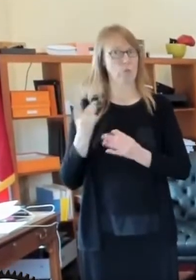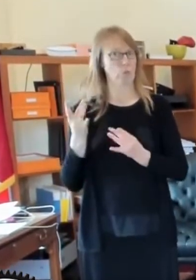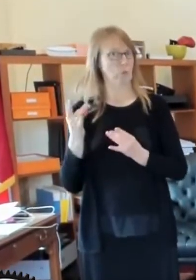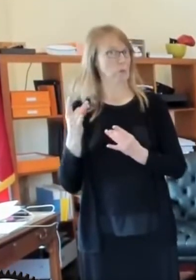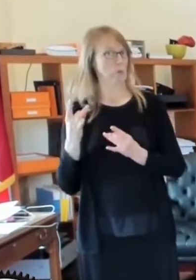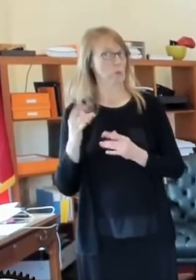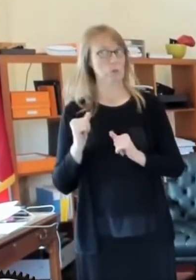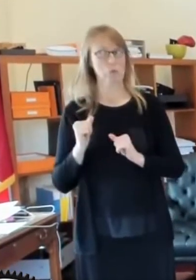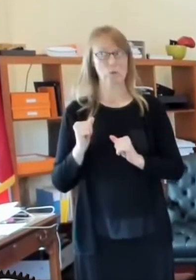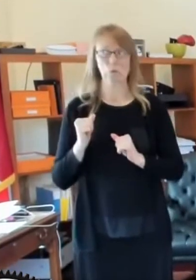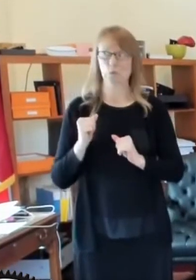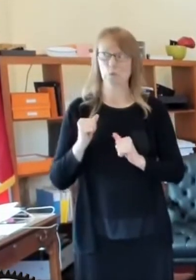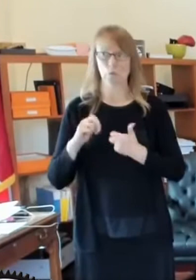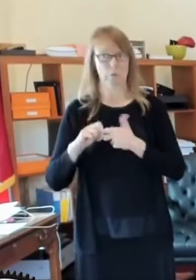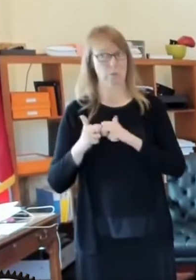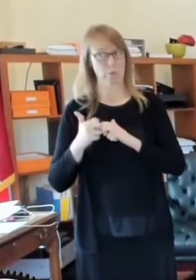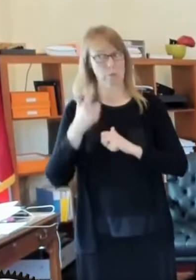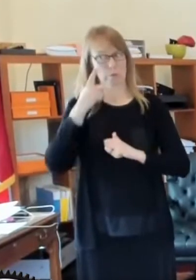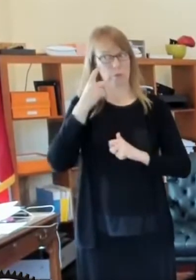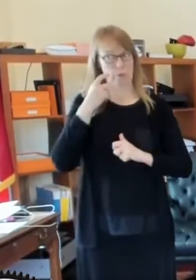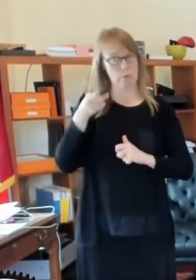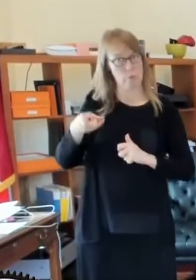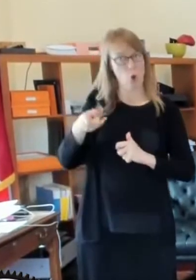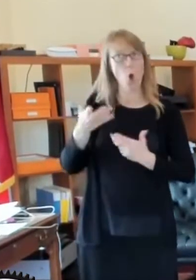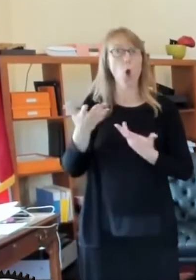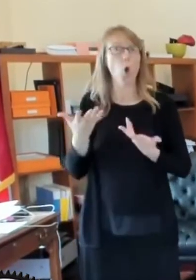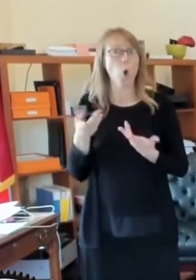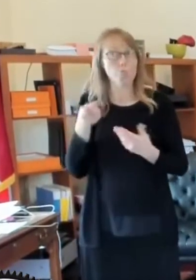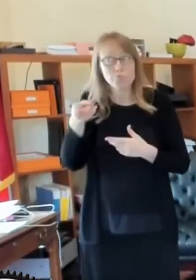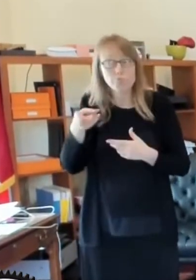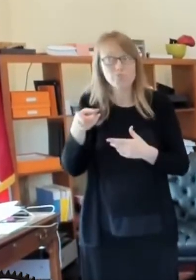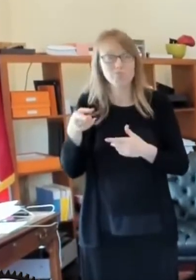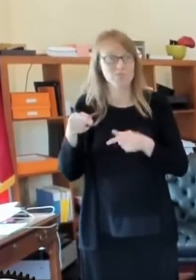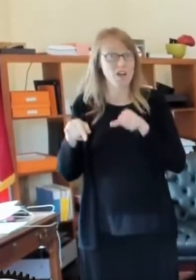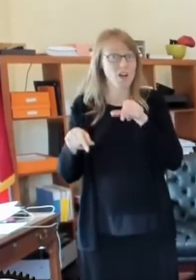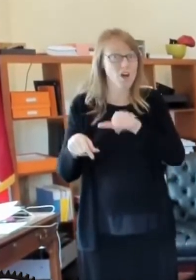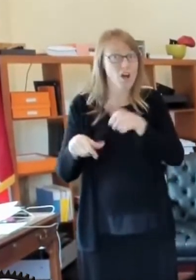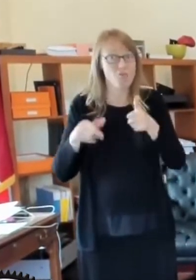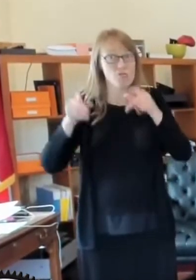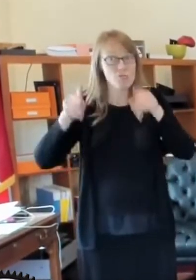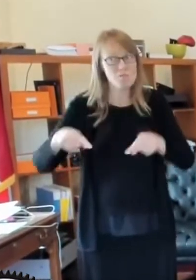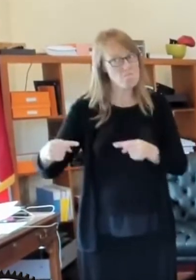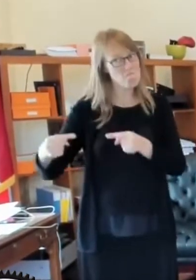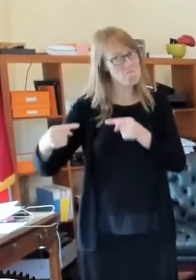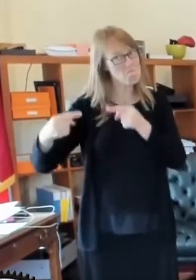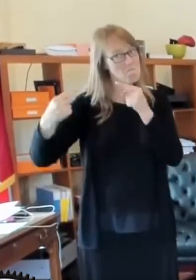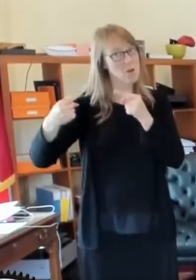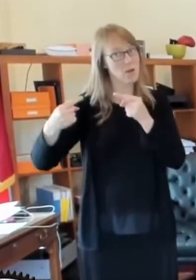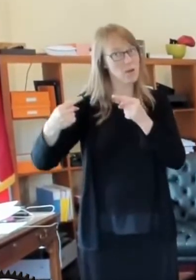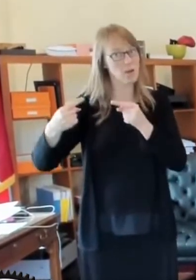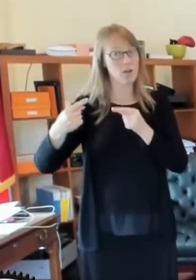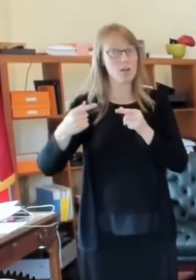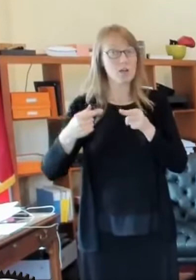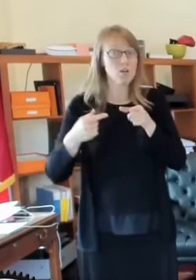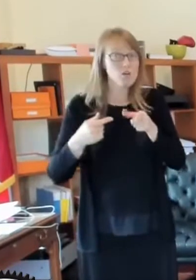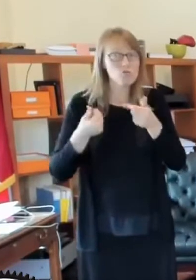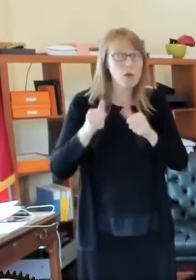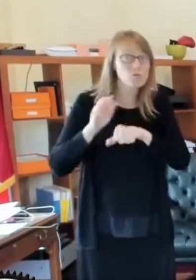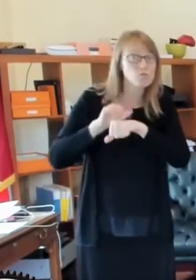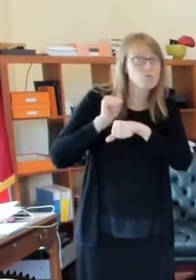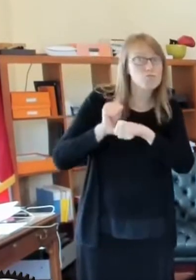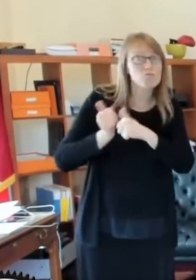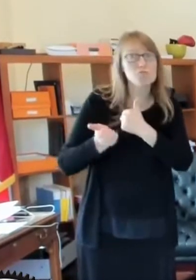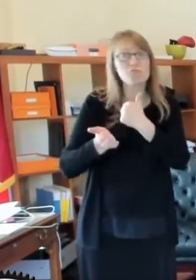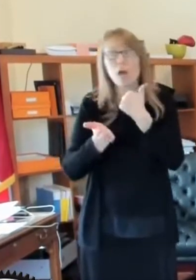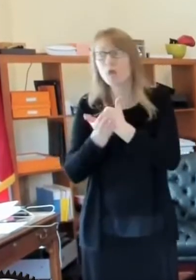dispute, please notify us. Please get help for those individuals. And if you know someone who has done these